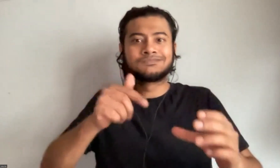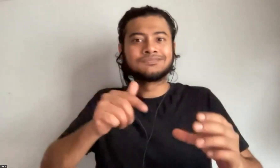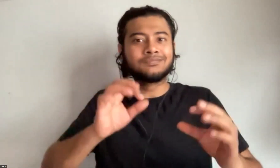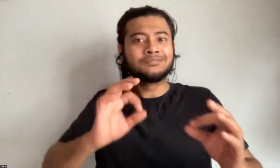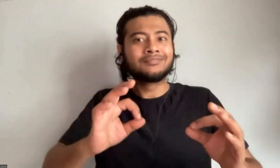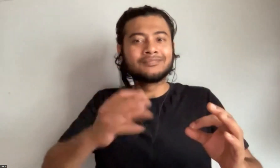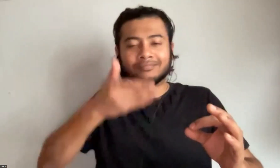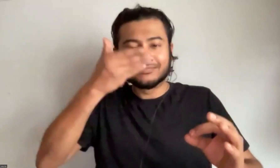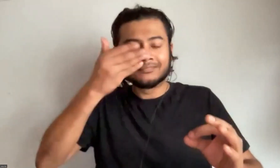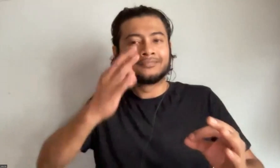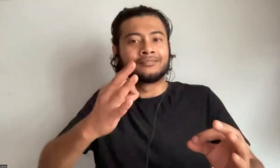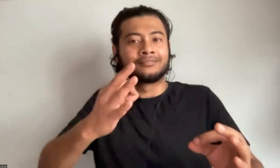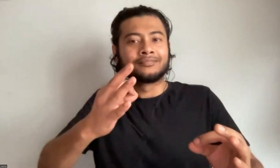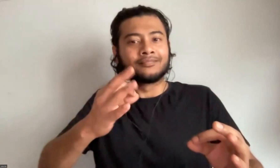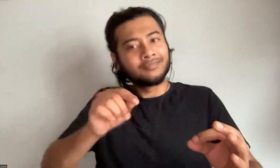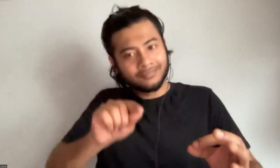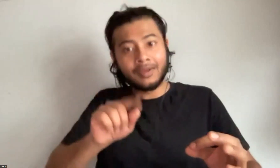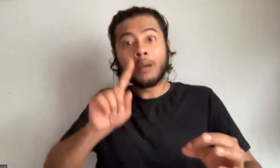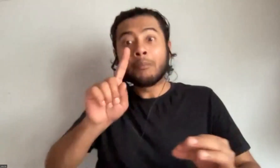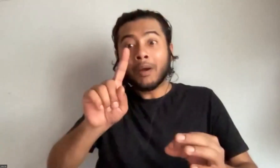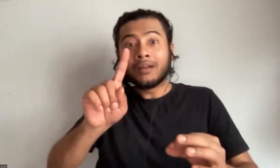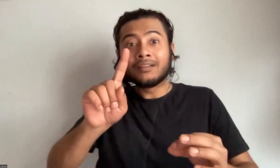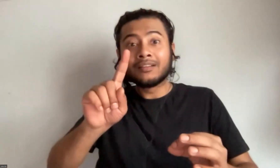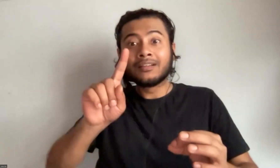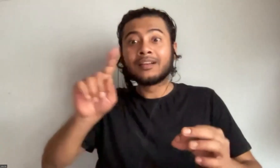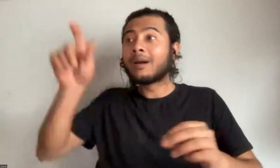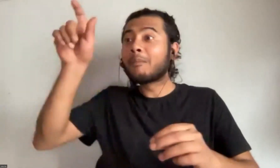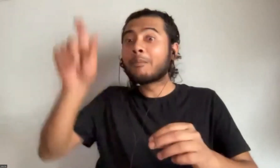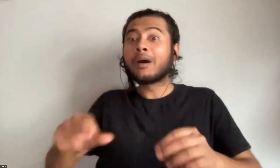right? So that becomes impure.